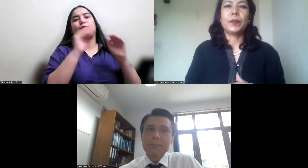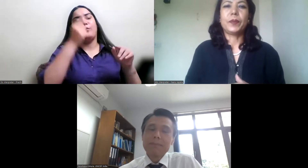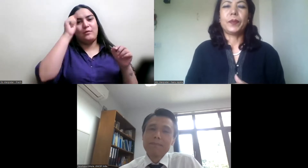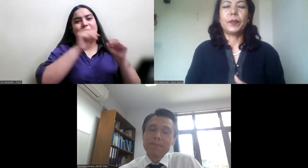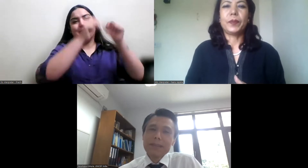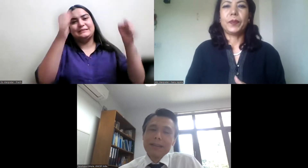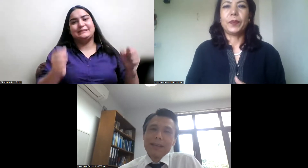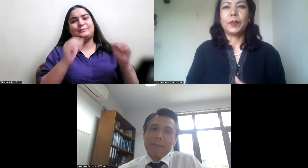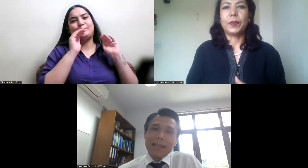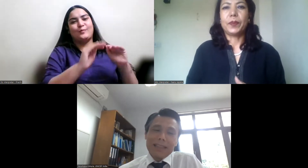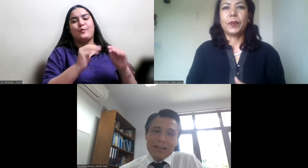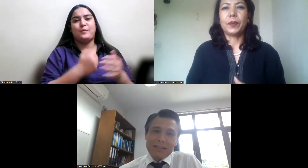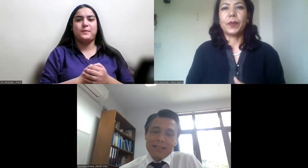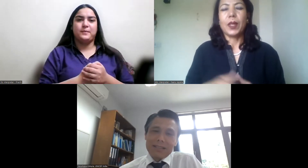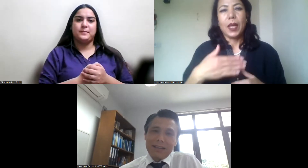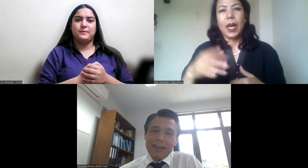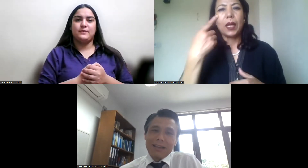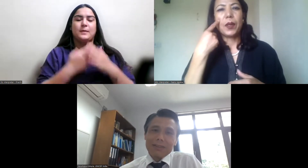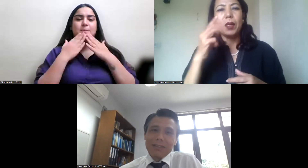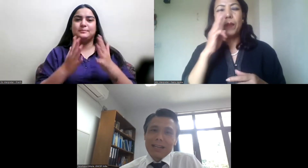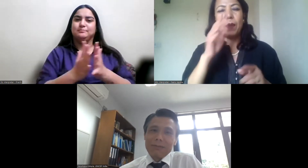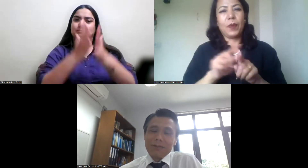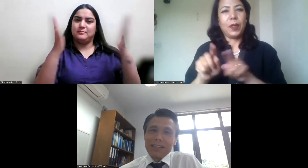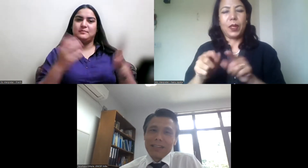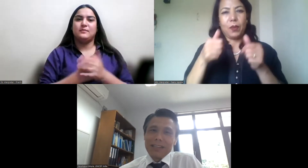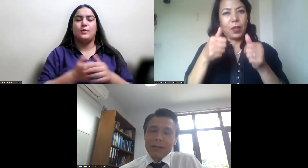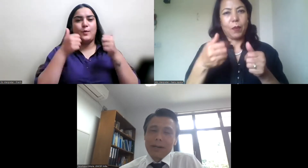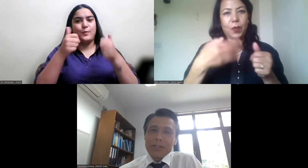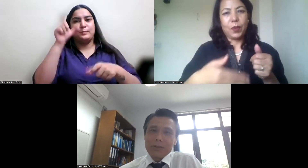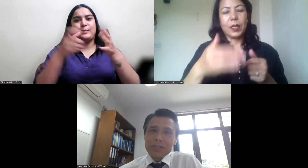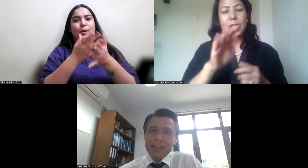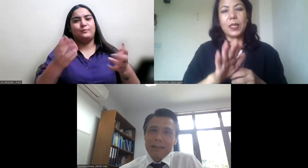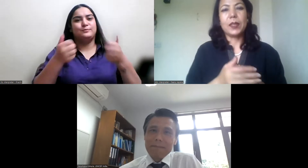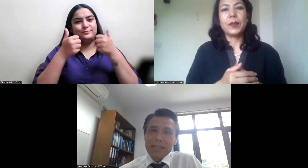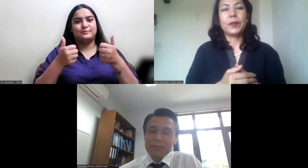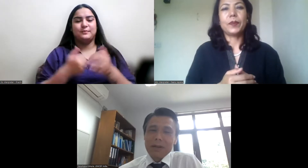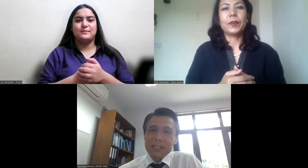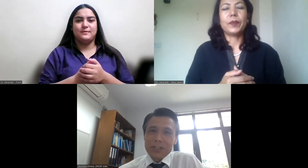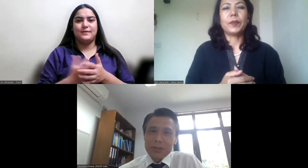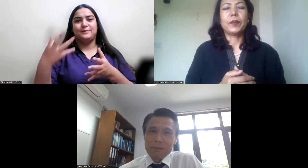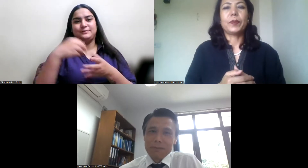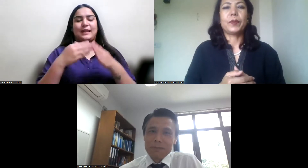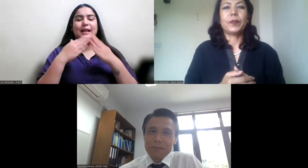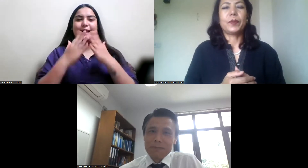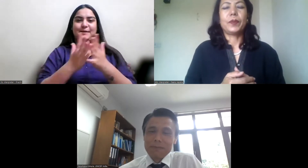to come. Many thanks and good luck for the deliberations today. Thanks very